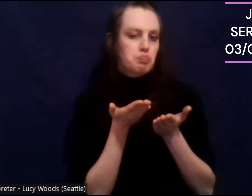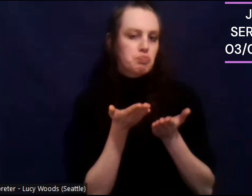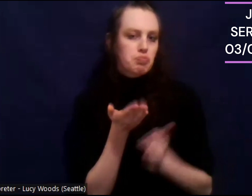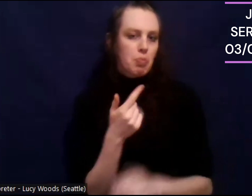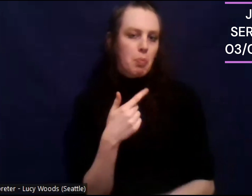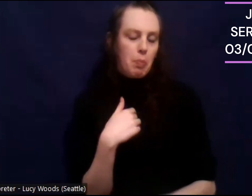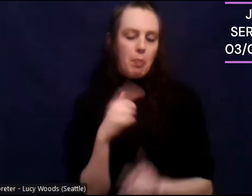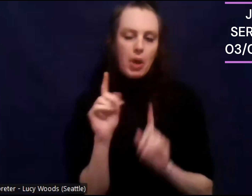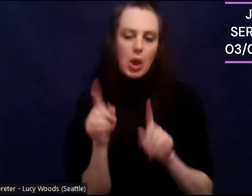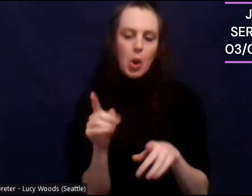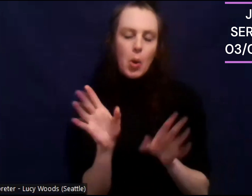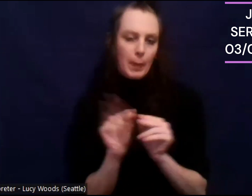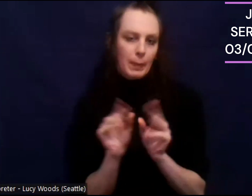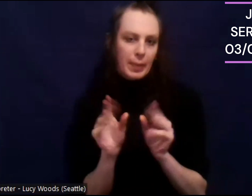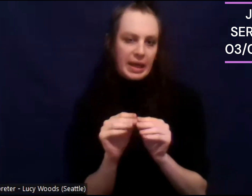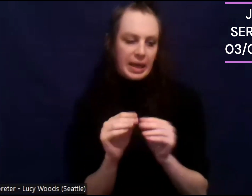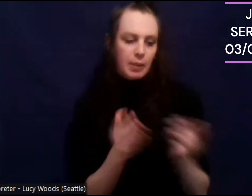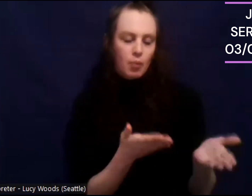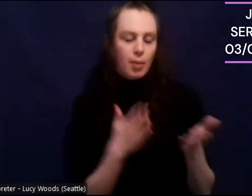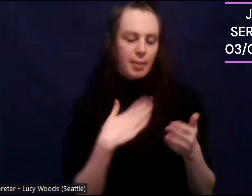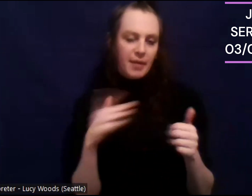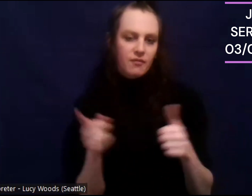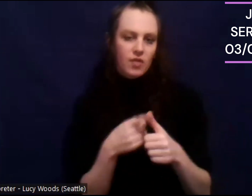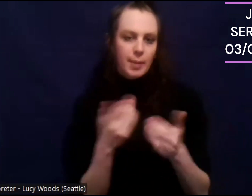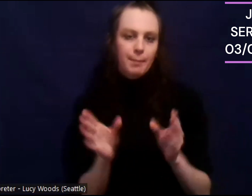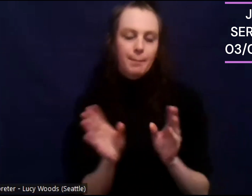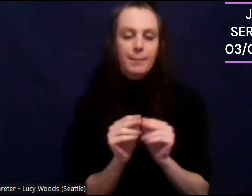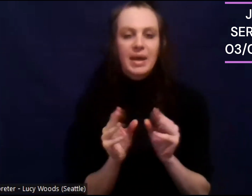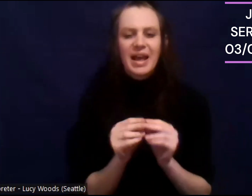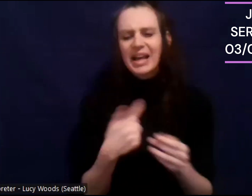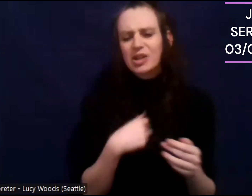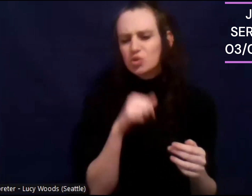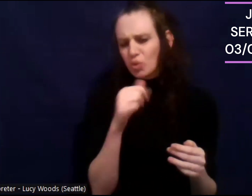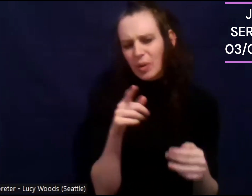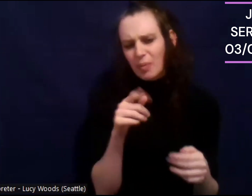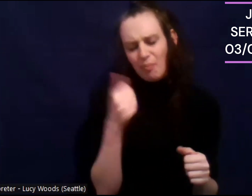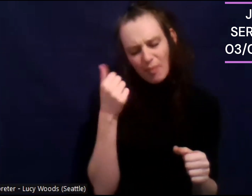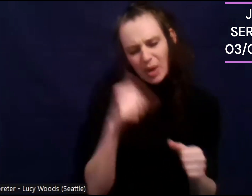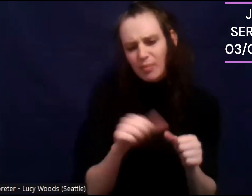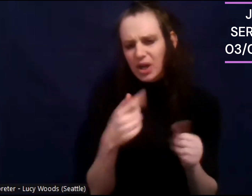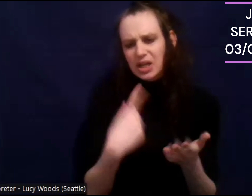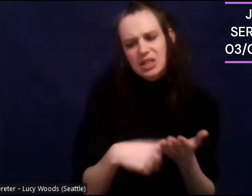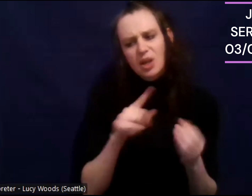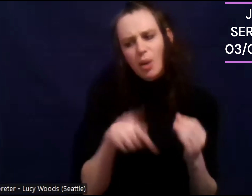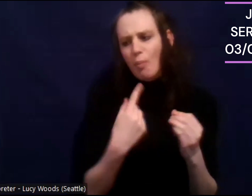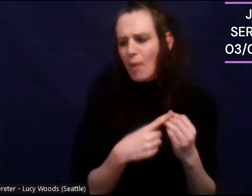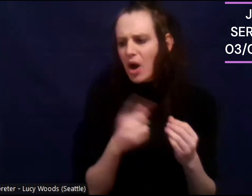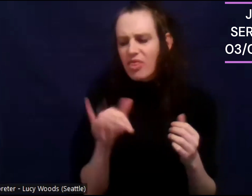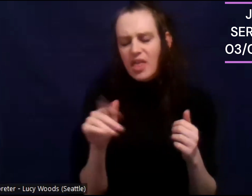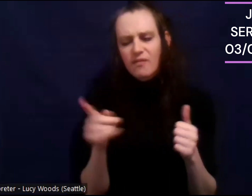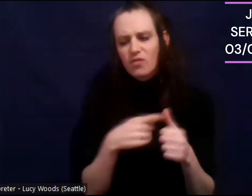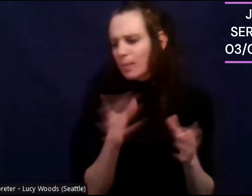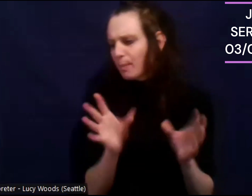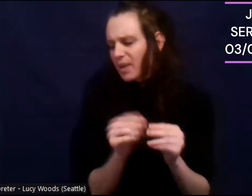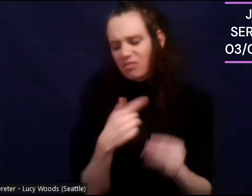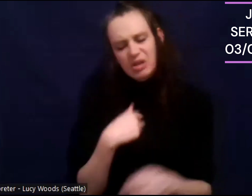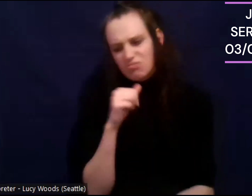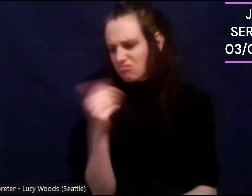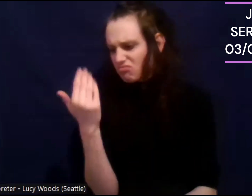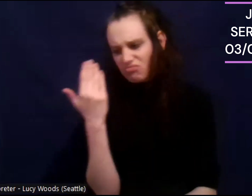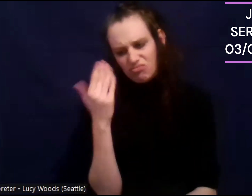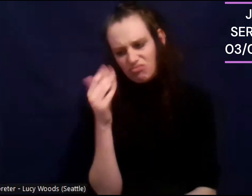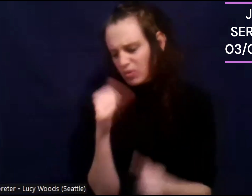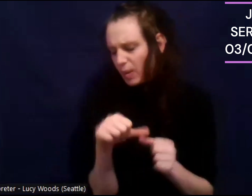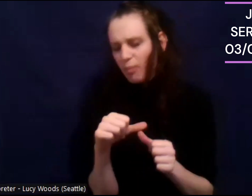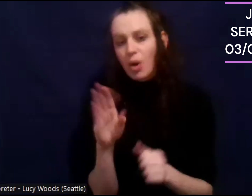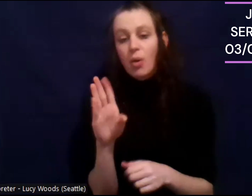meeting. And I don't remember exactly what was being talked about at my first meeting, but I do remember two things from that meeting. Is that the first